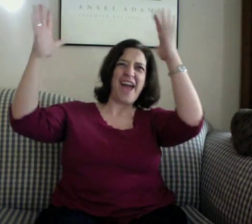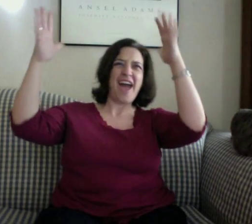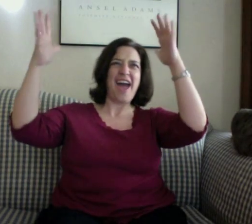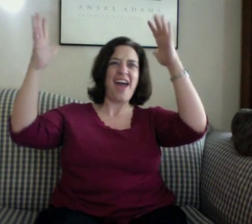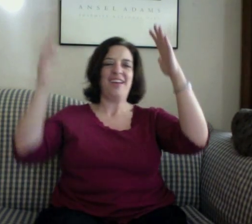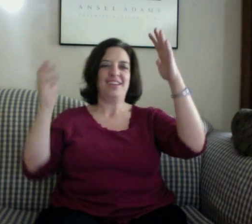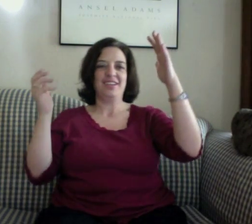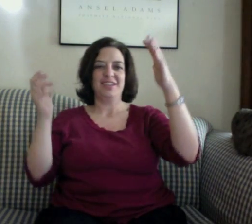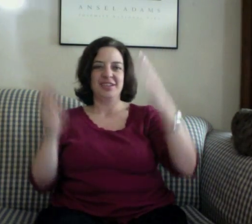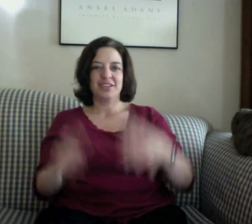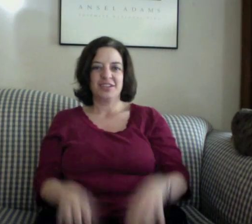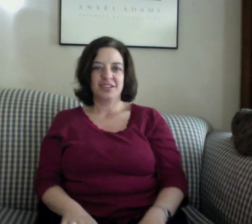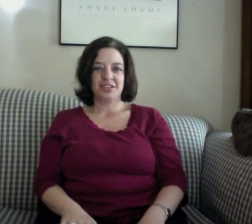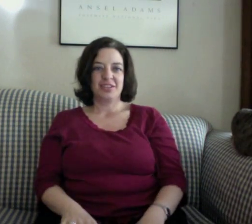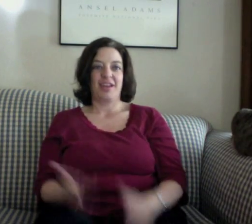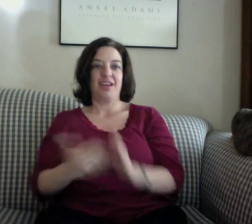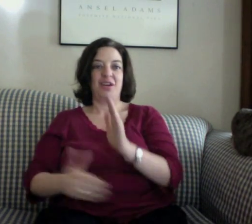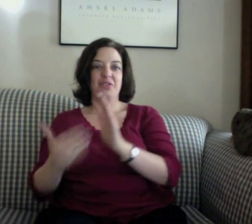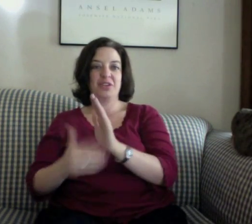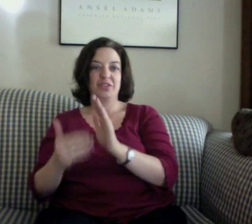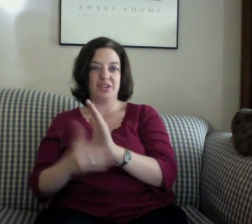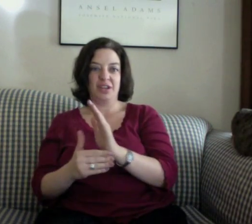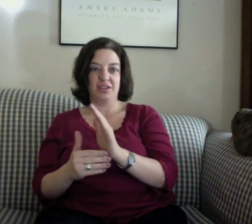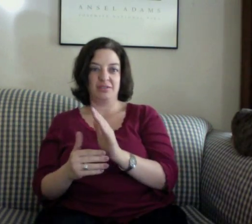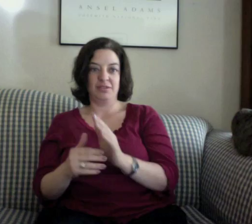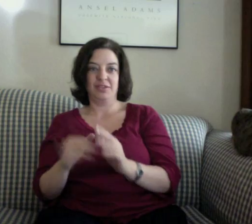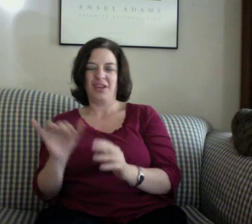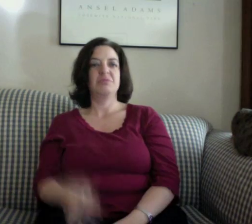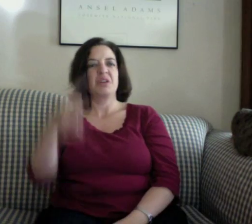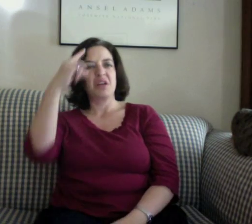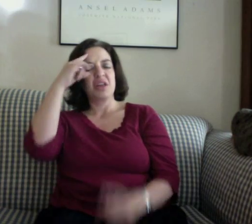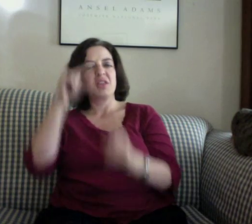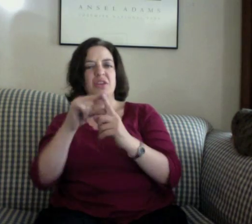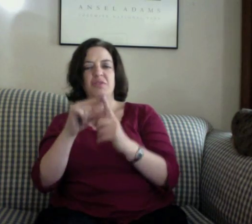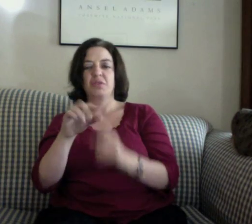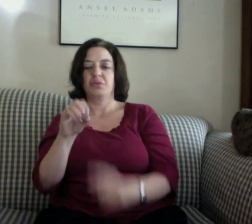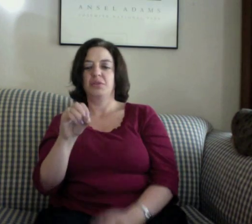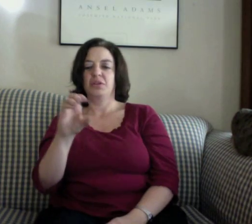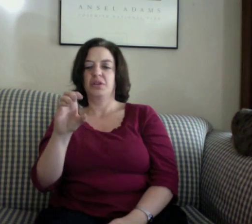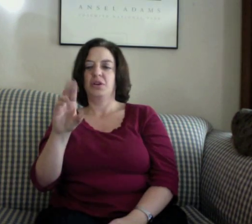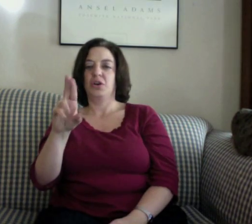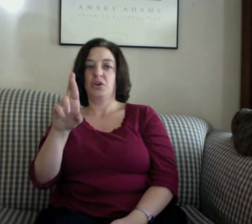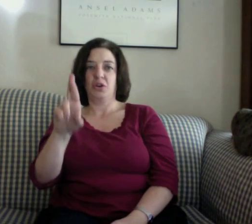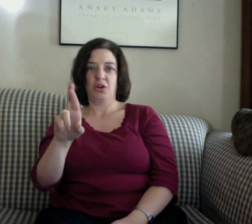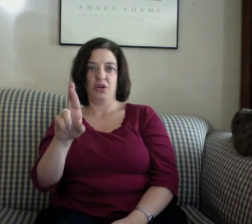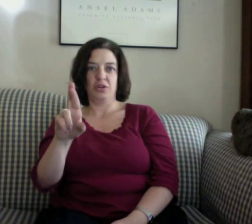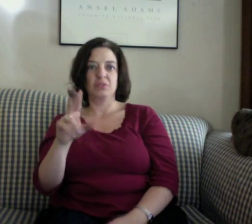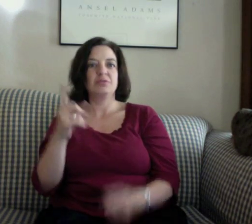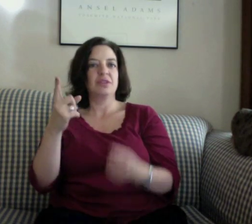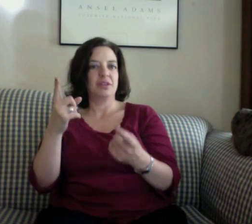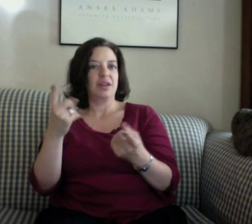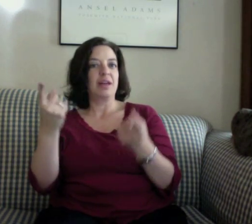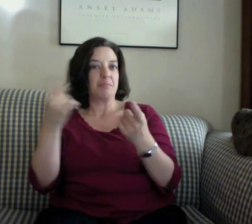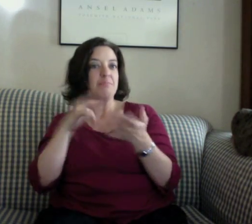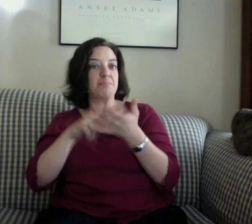this one, so everybody stands up again. It happens over and over again, starting and stopping. So think about the